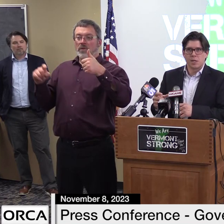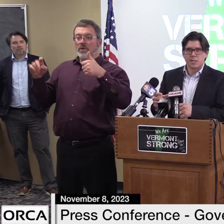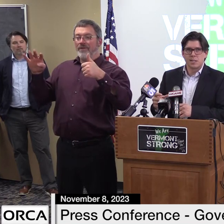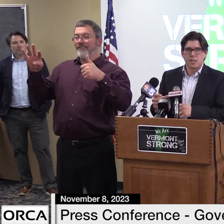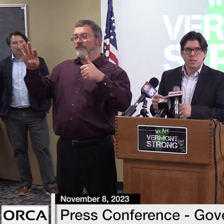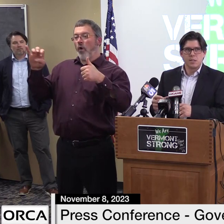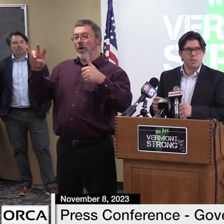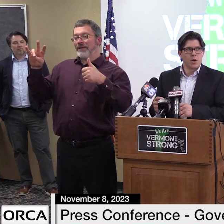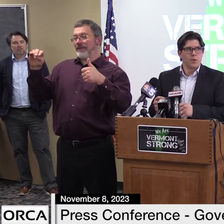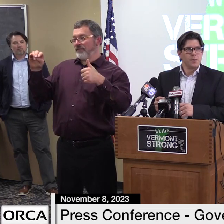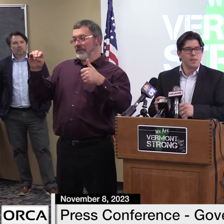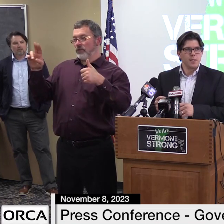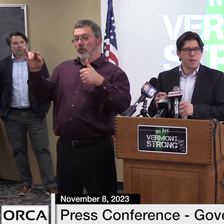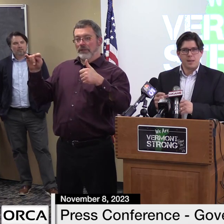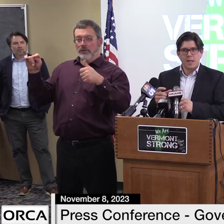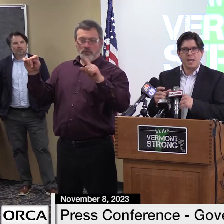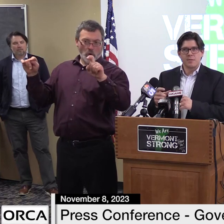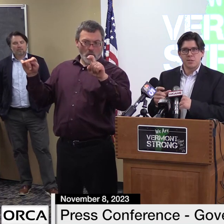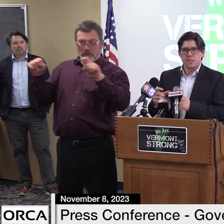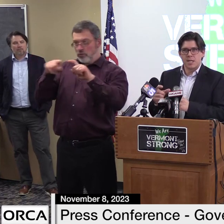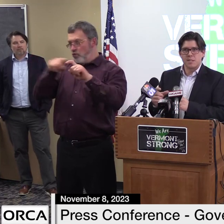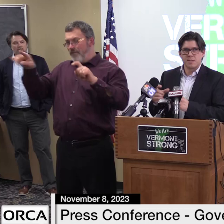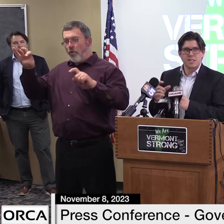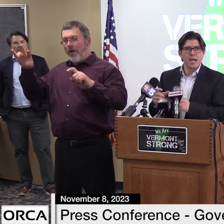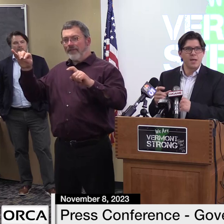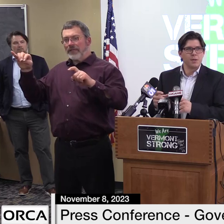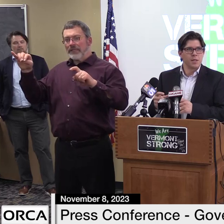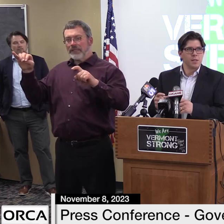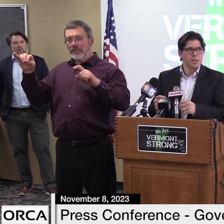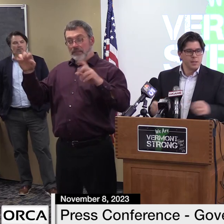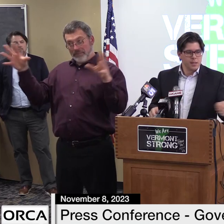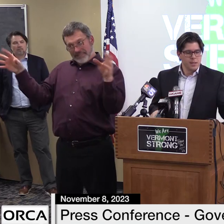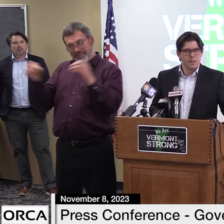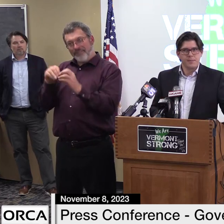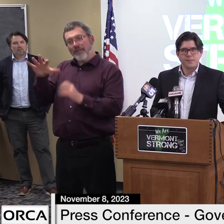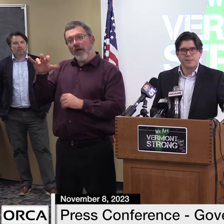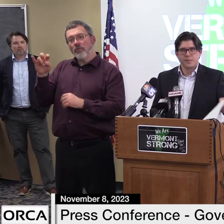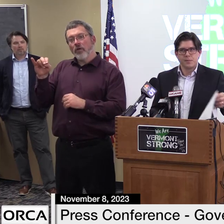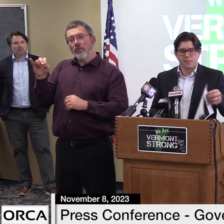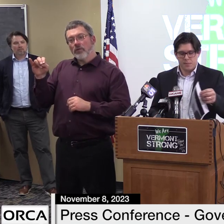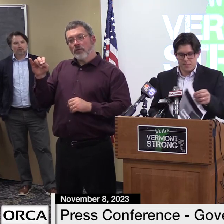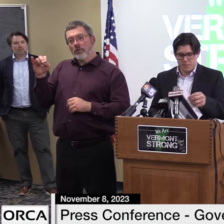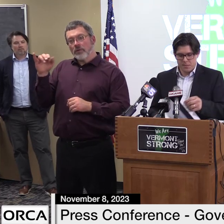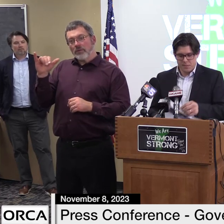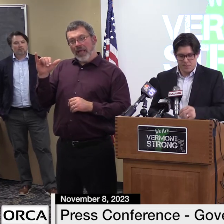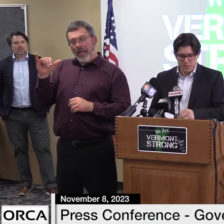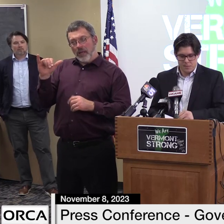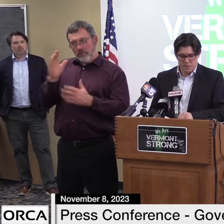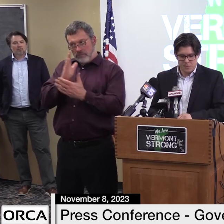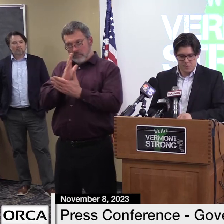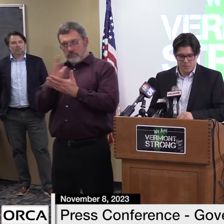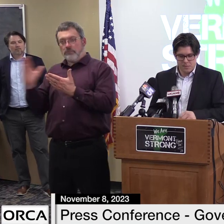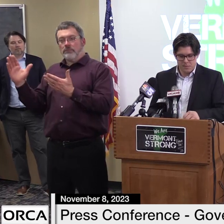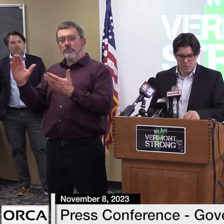470 units. So that gives you the sense of scale here. And so